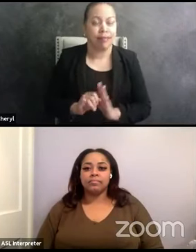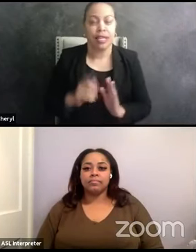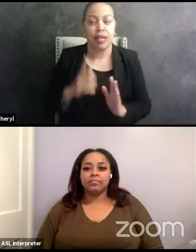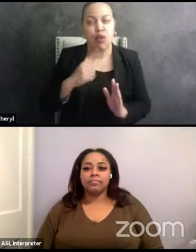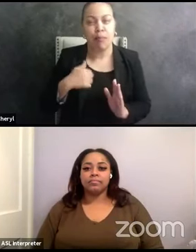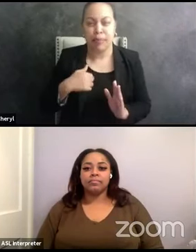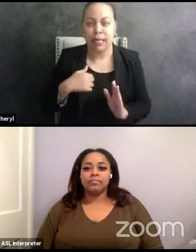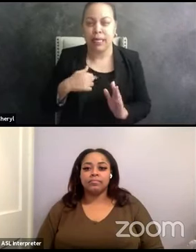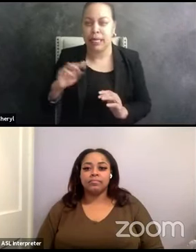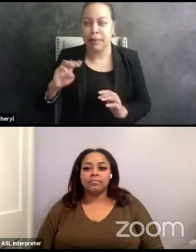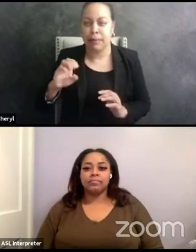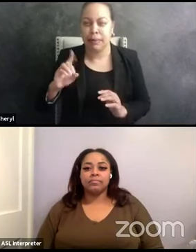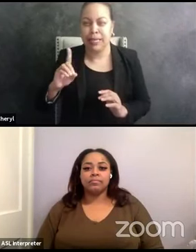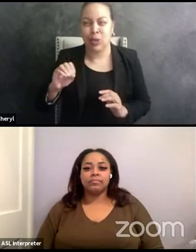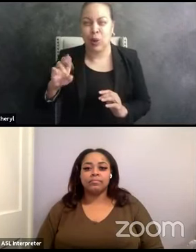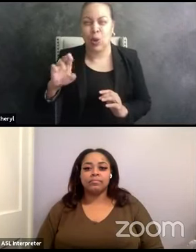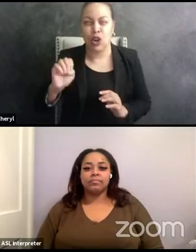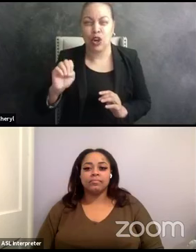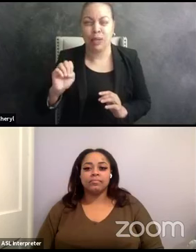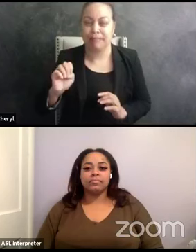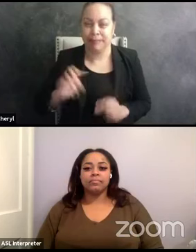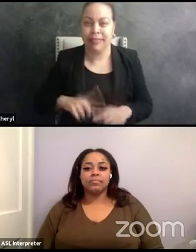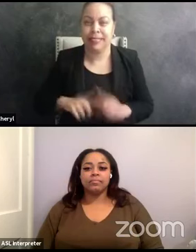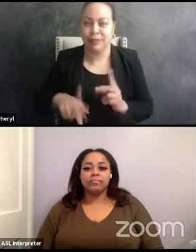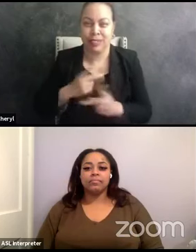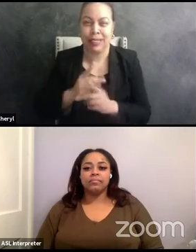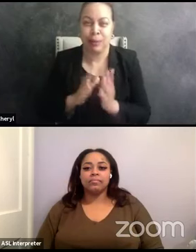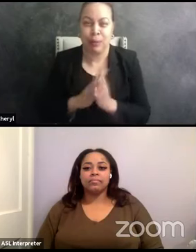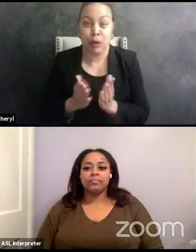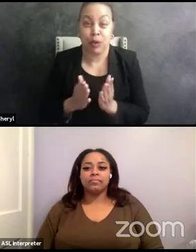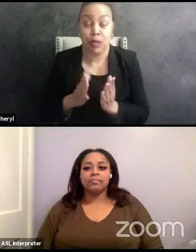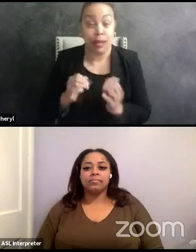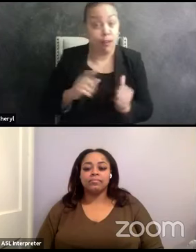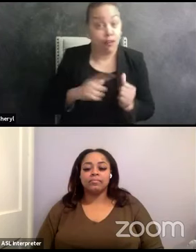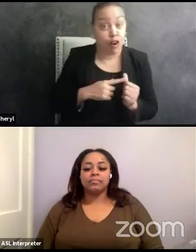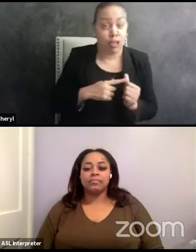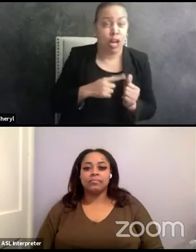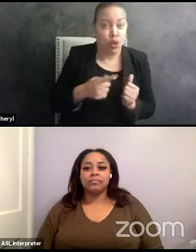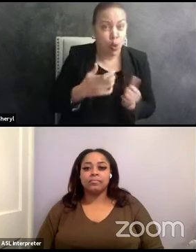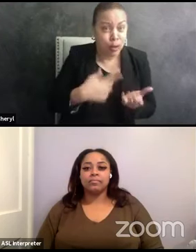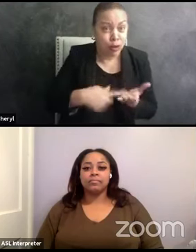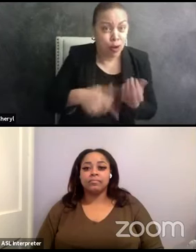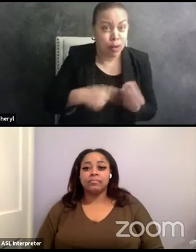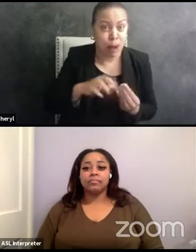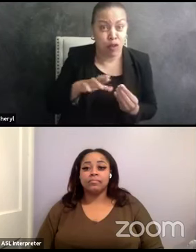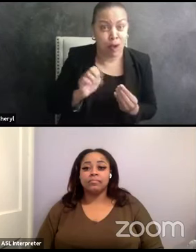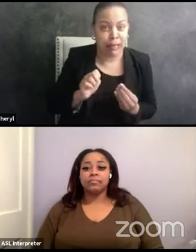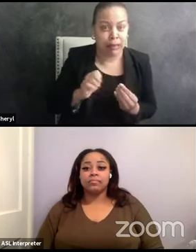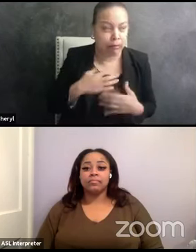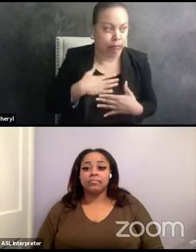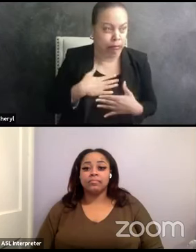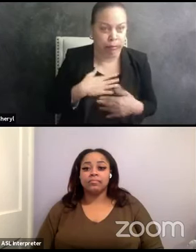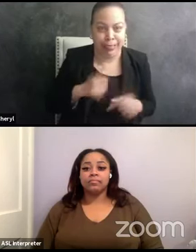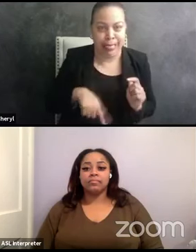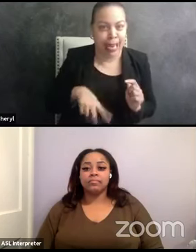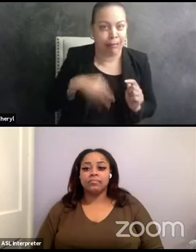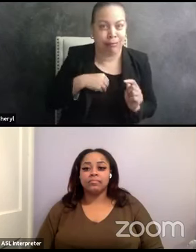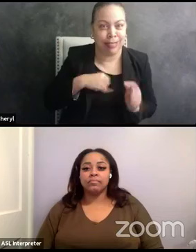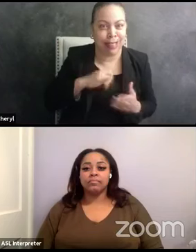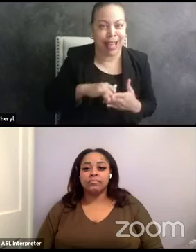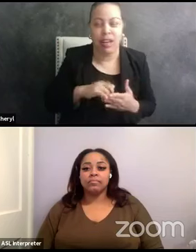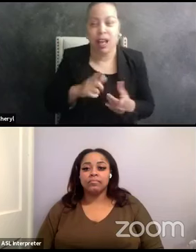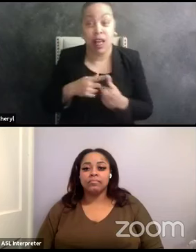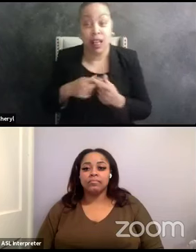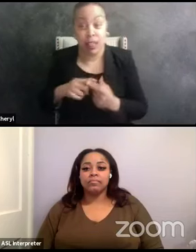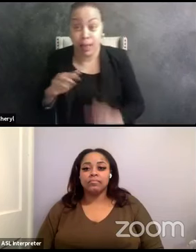very different book. I think that if you couldn't read So You Want to Talk About Race, there's probably no way you can engage with